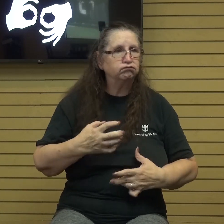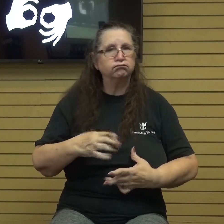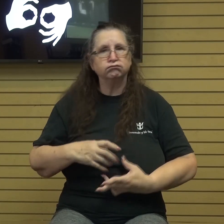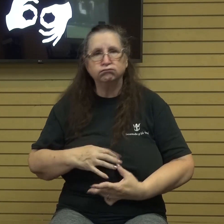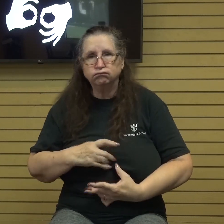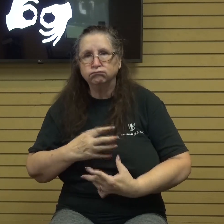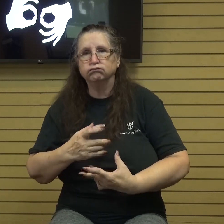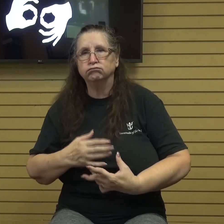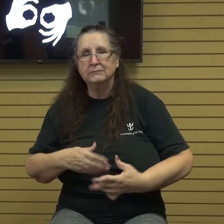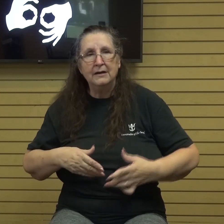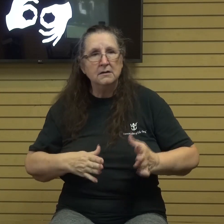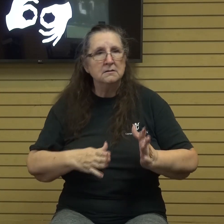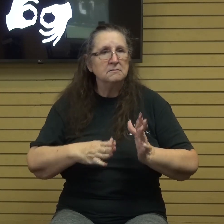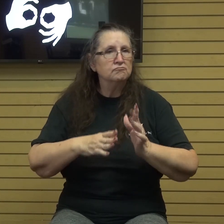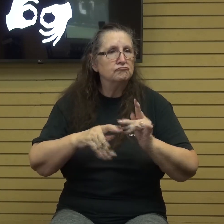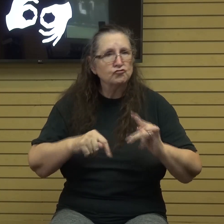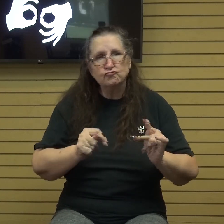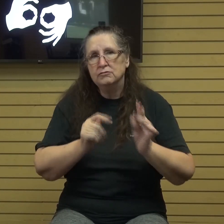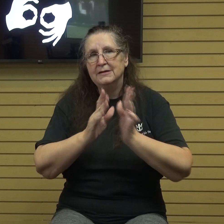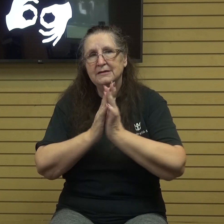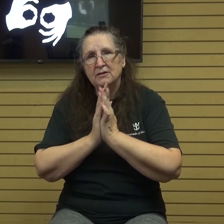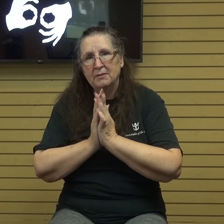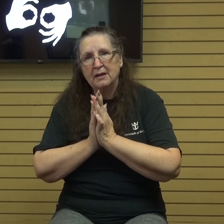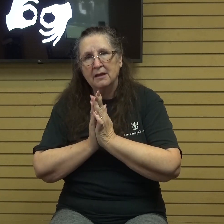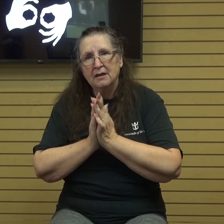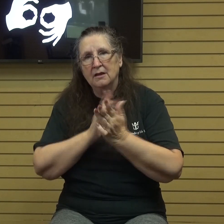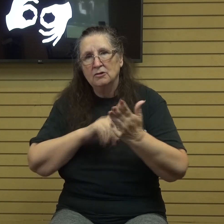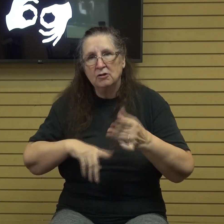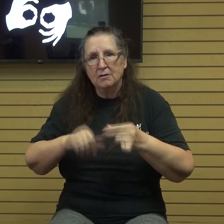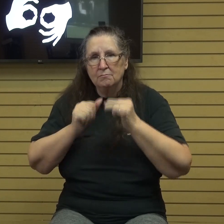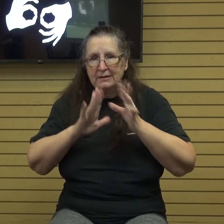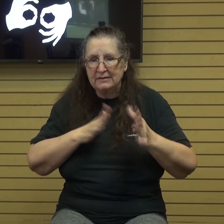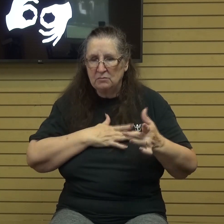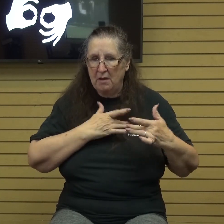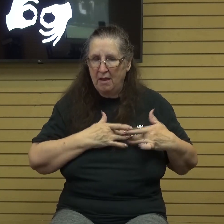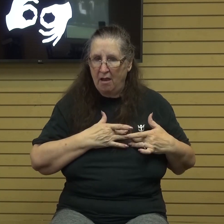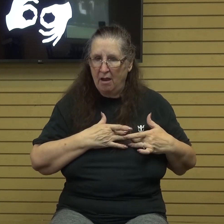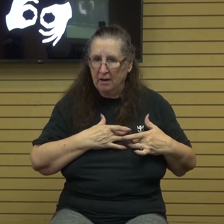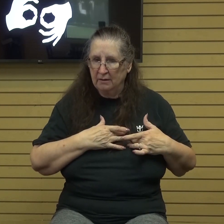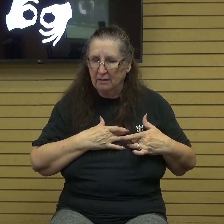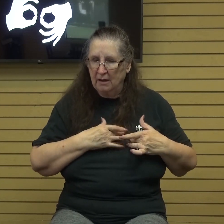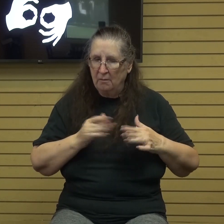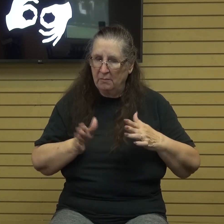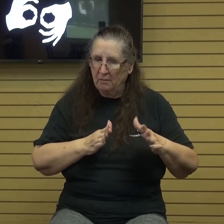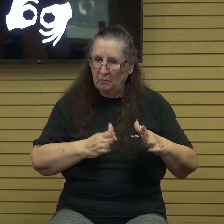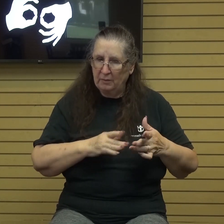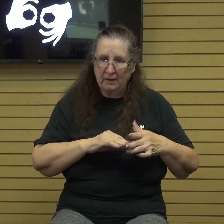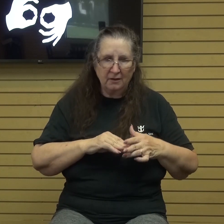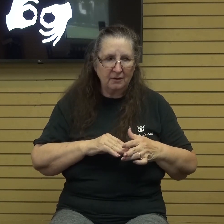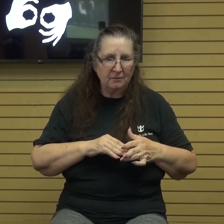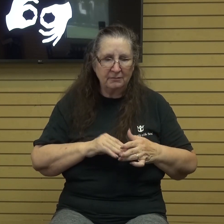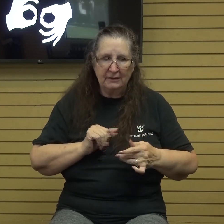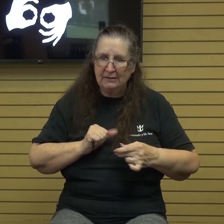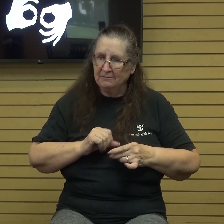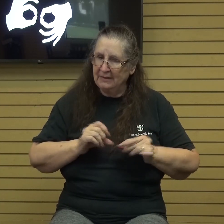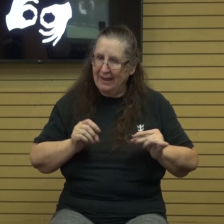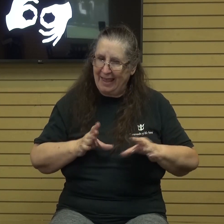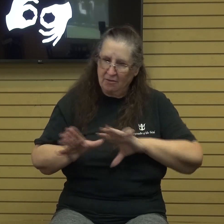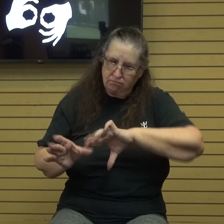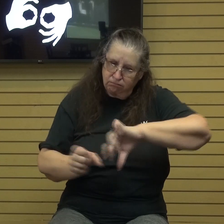trying to pray, like, Lord, just bless my heart. Help me just get over, be prepared for whatever. But there was just that anger that I was